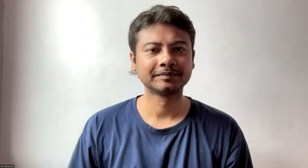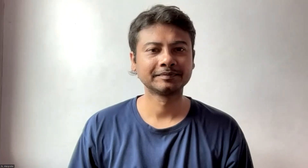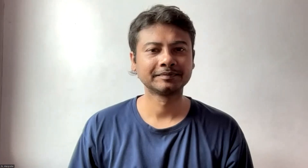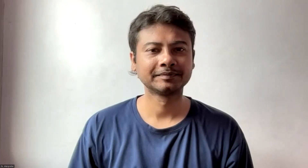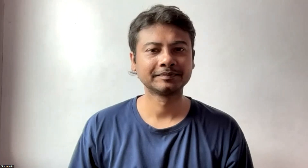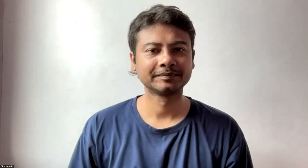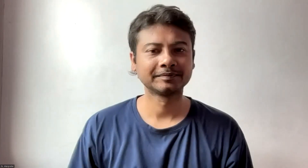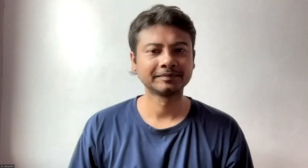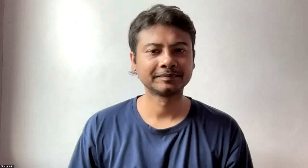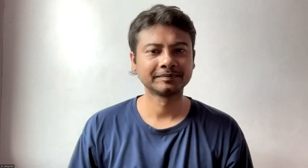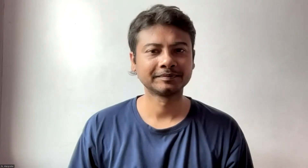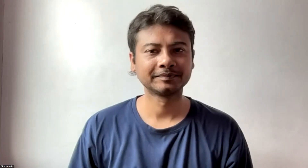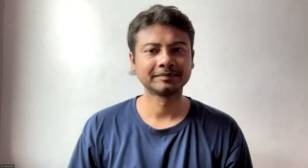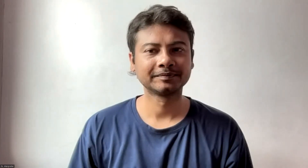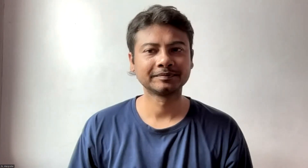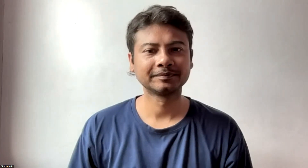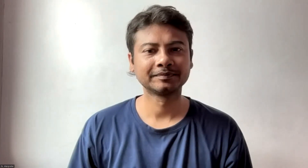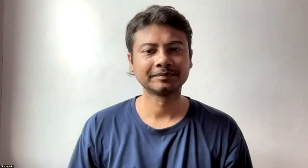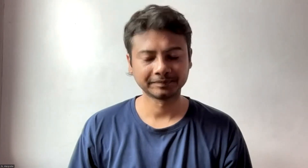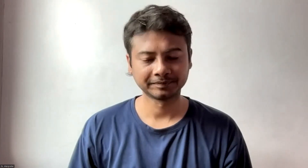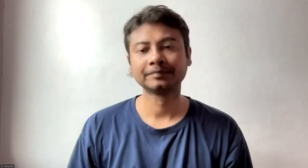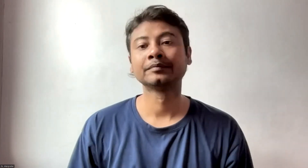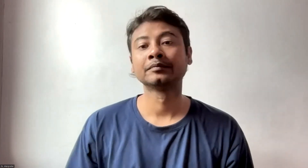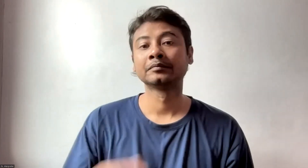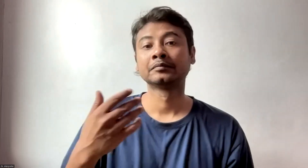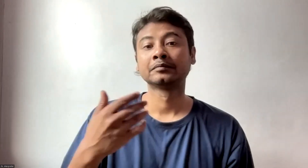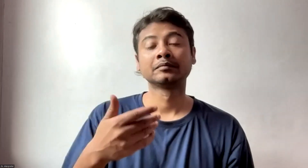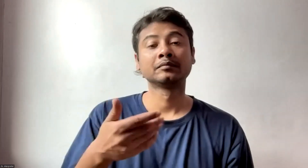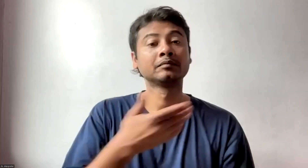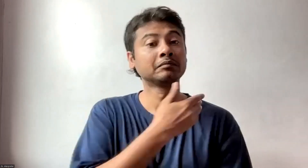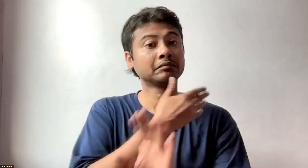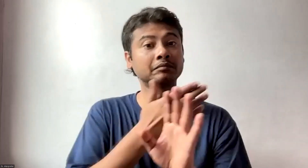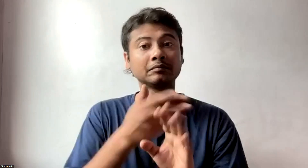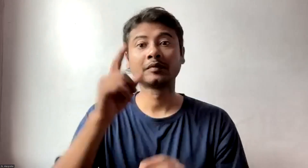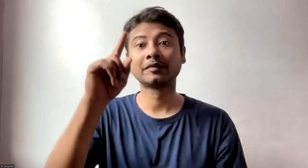So, a quick recap of whatever we have done till now.